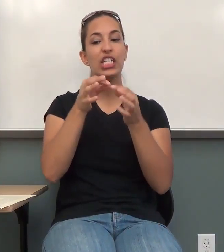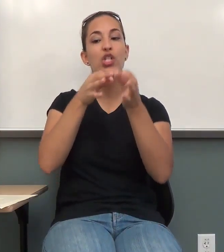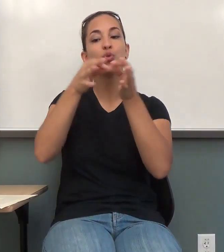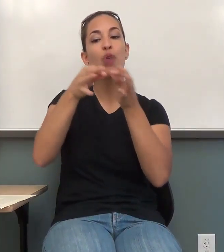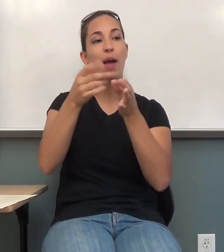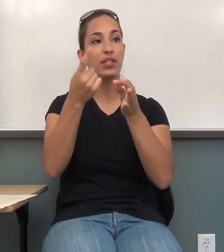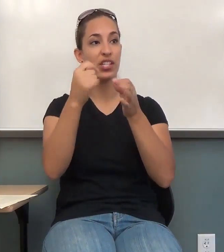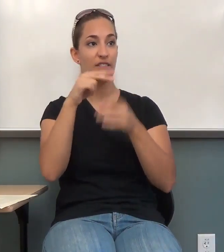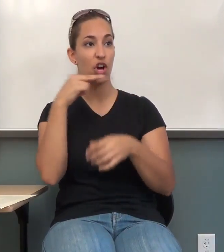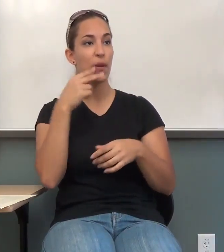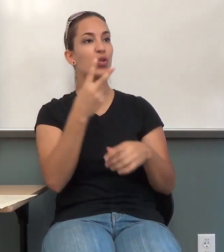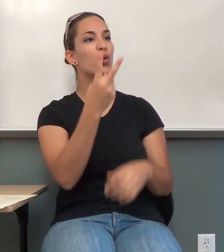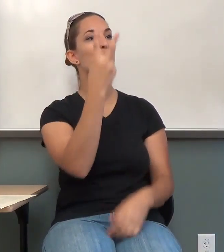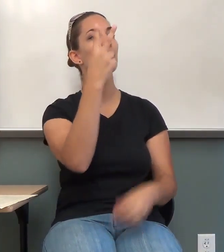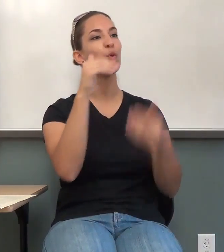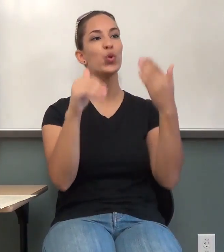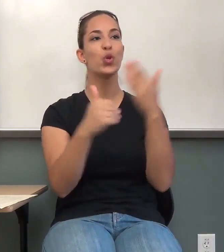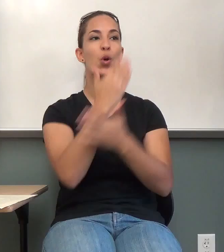parts of speech introduced today.